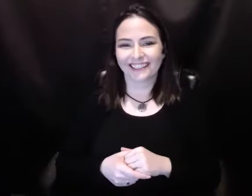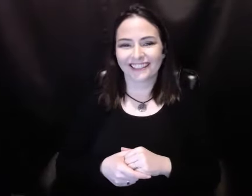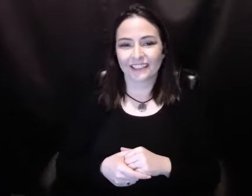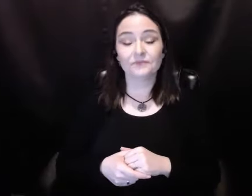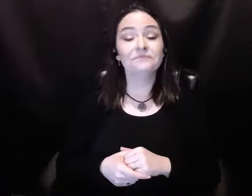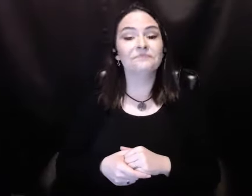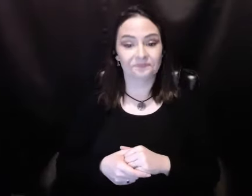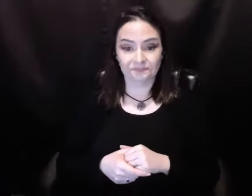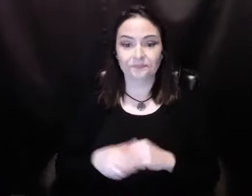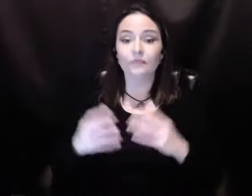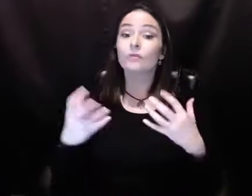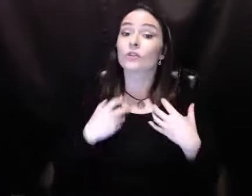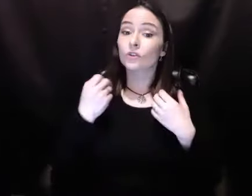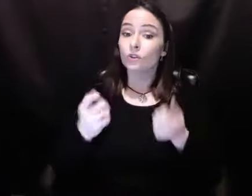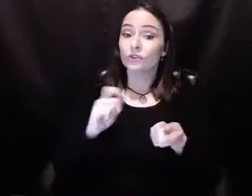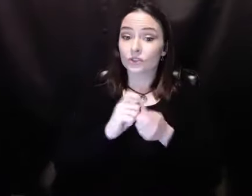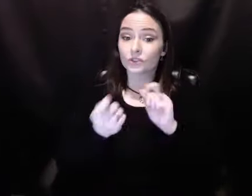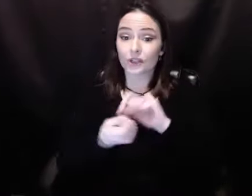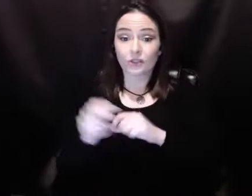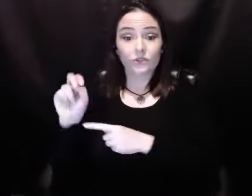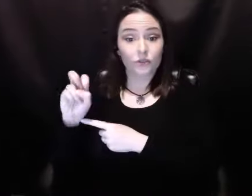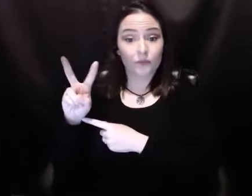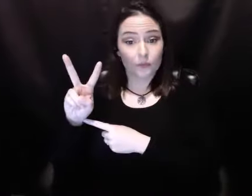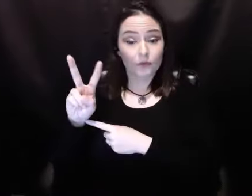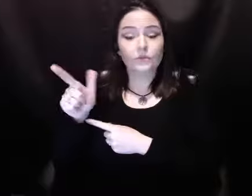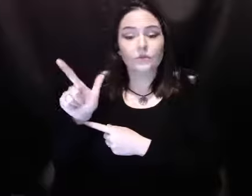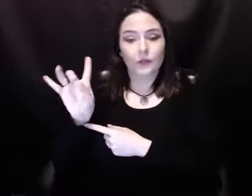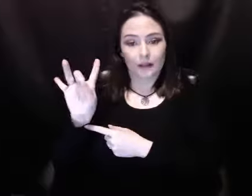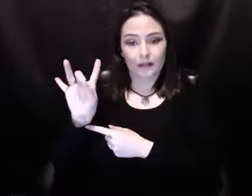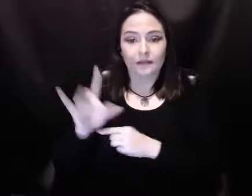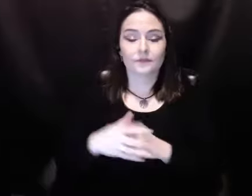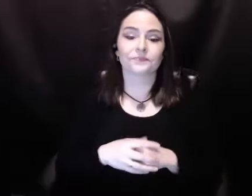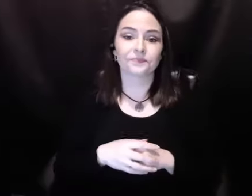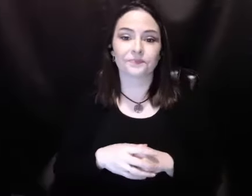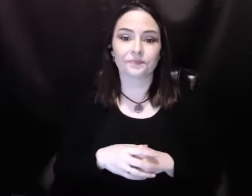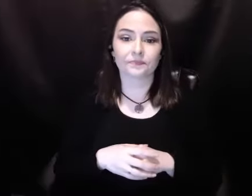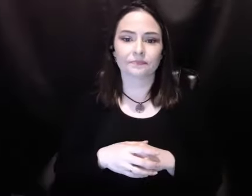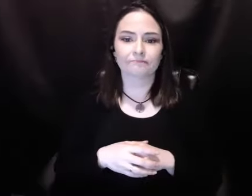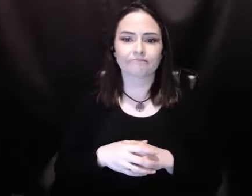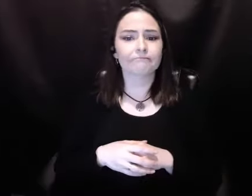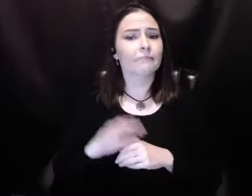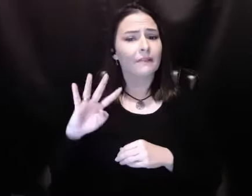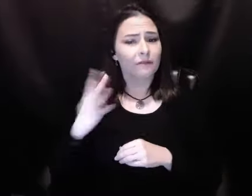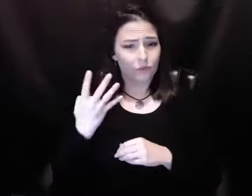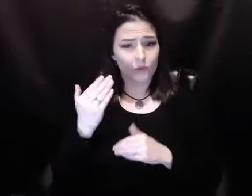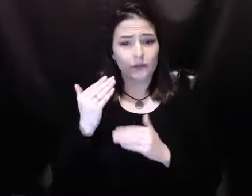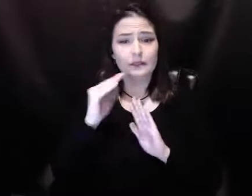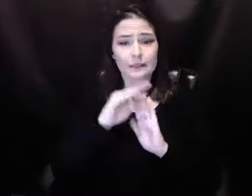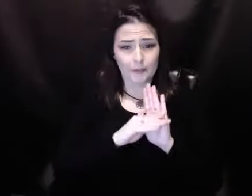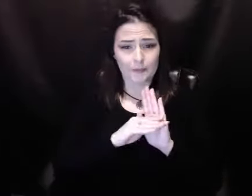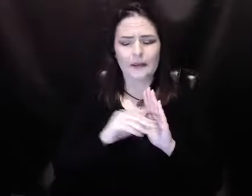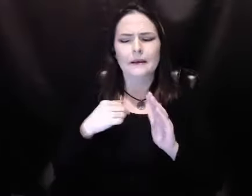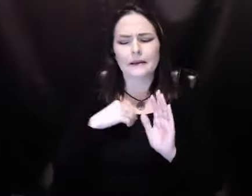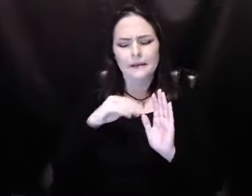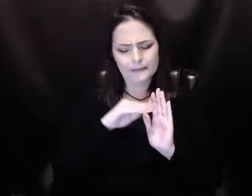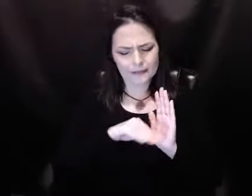I do believe I've got a little bit more time, so if you would like me to end with one more reading, I'm very happy to do so.